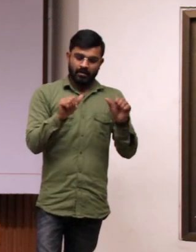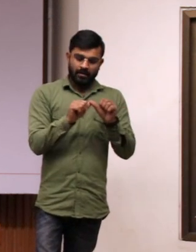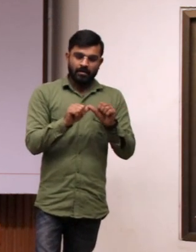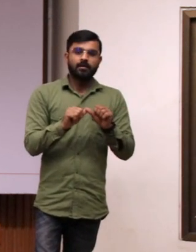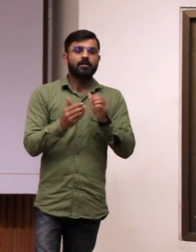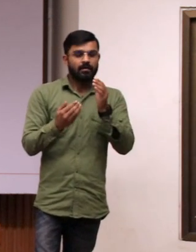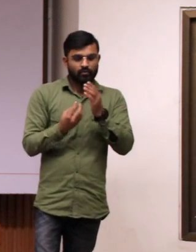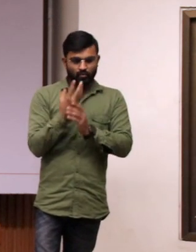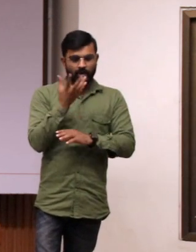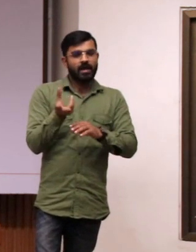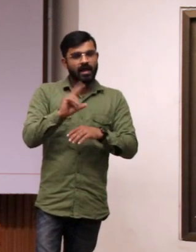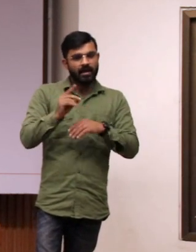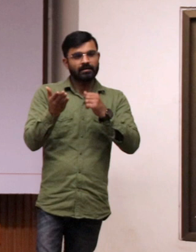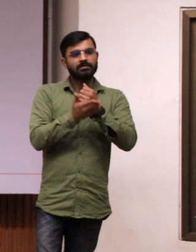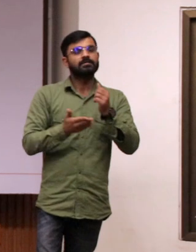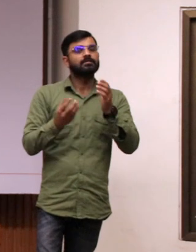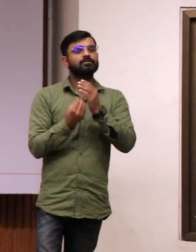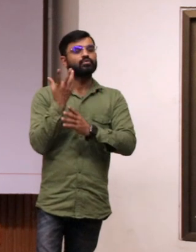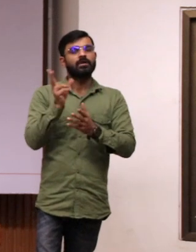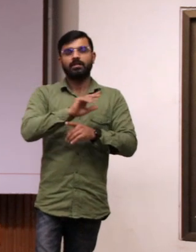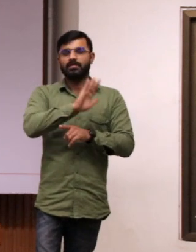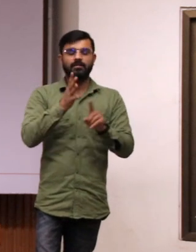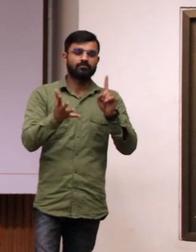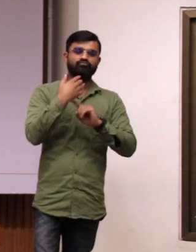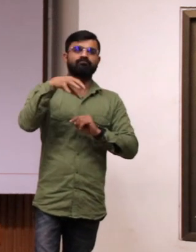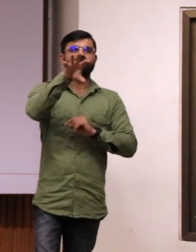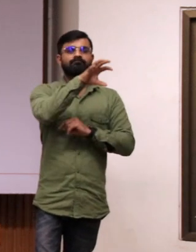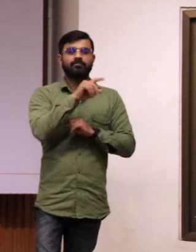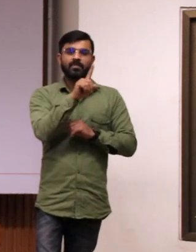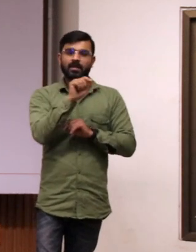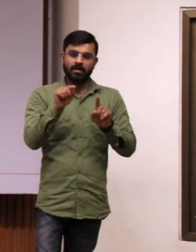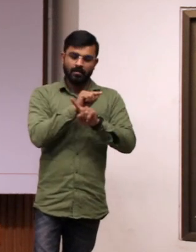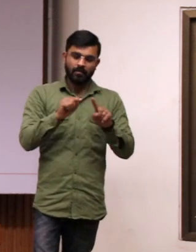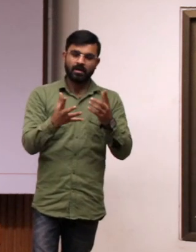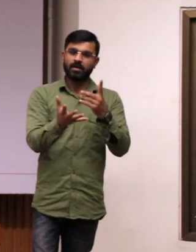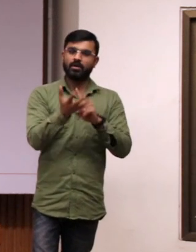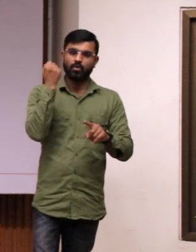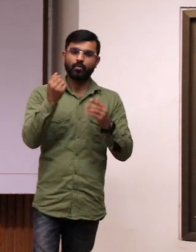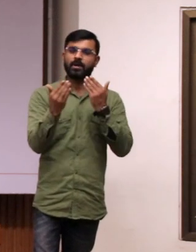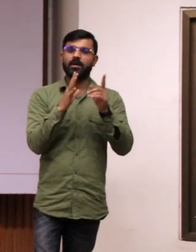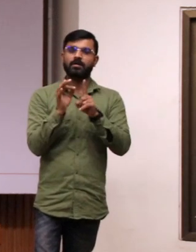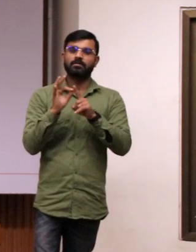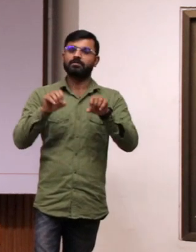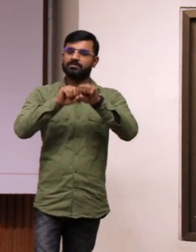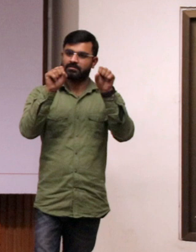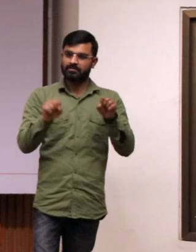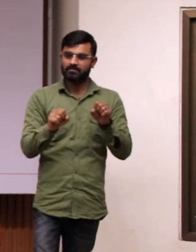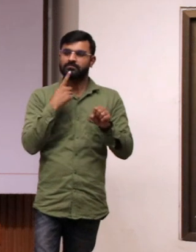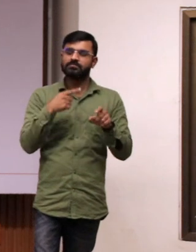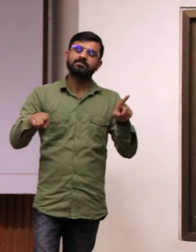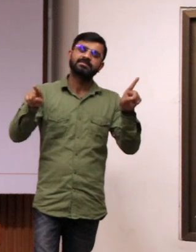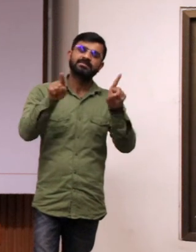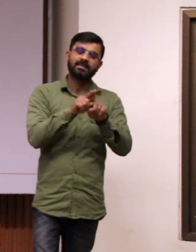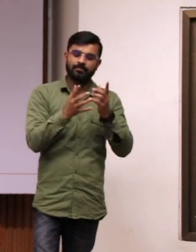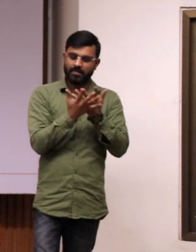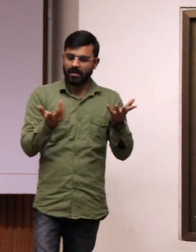and reforestation, we never reach to a stage where you get 100% ecological goods and services from that system. So similar